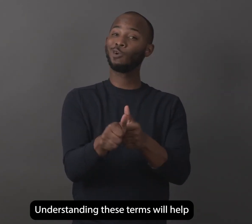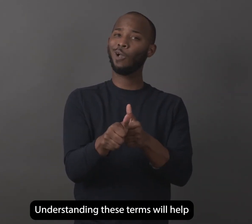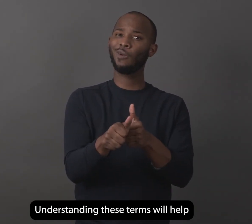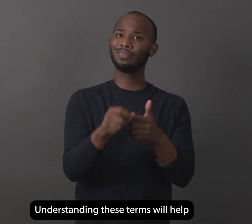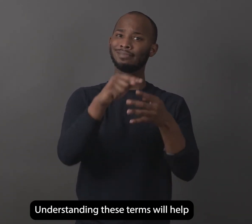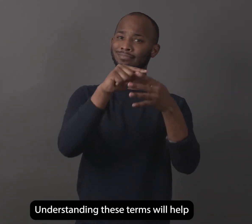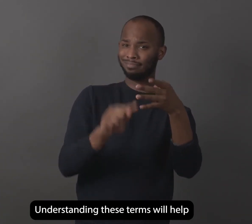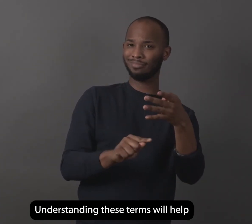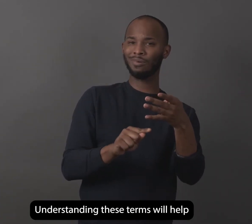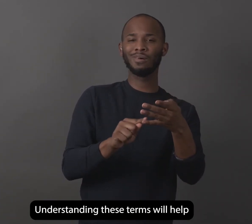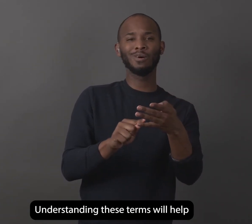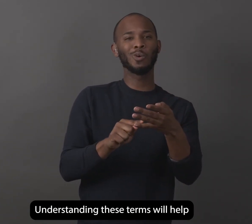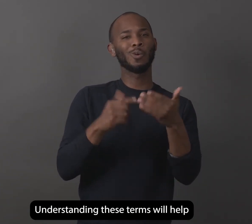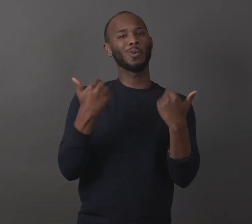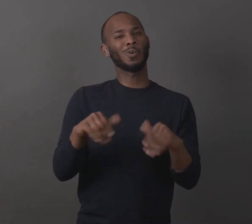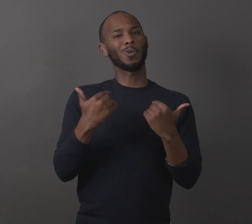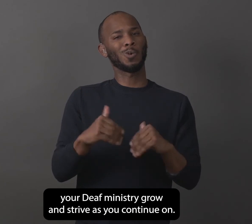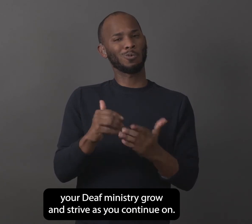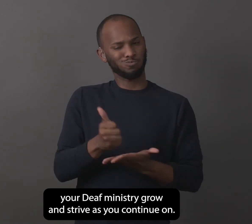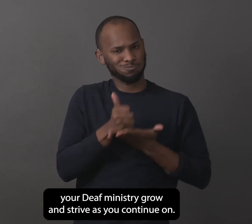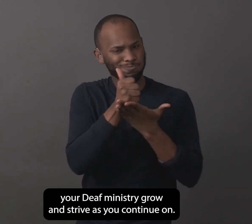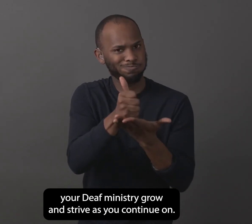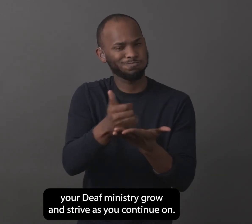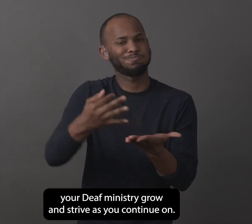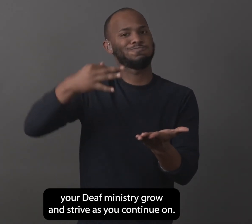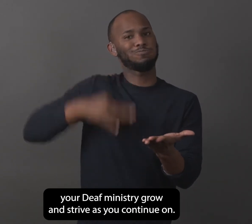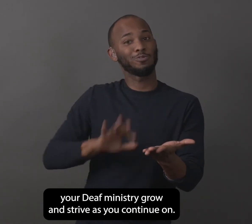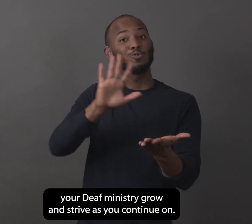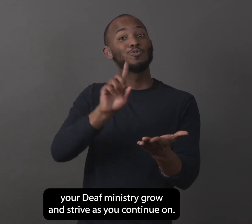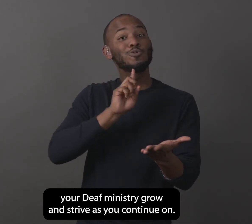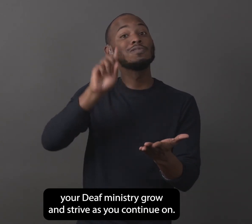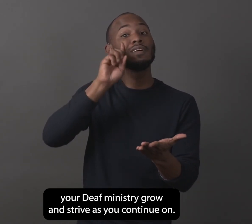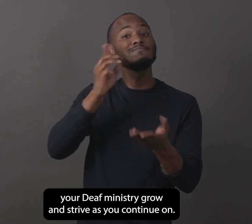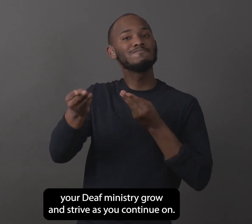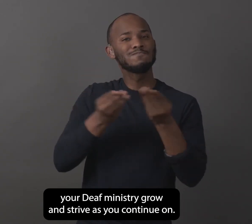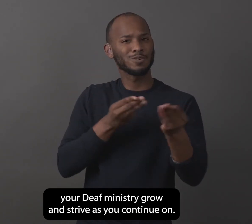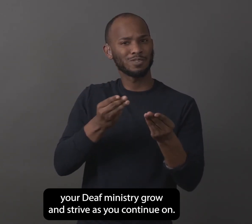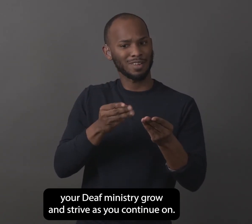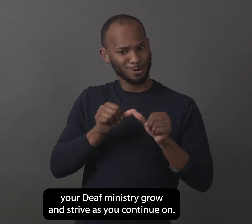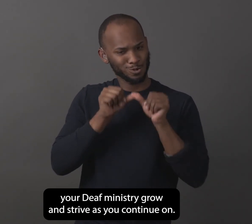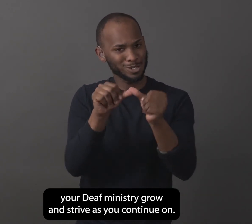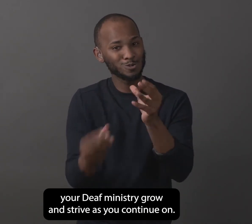Understanding these terms will help your deaf ministry grow and strive as you continue on.